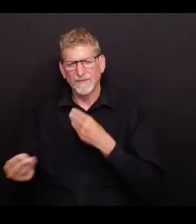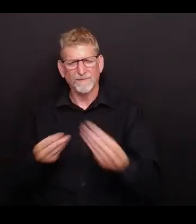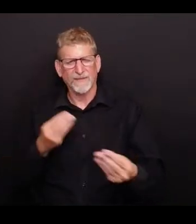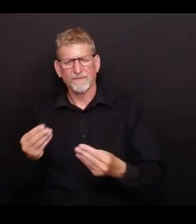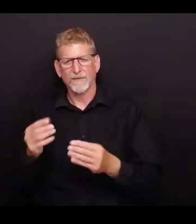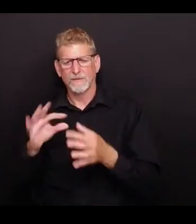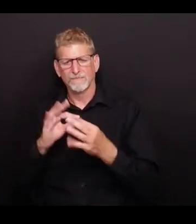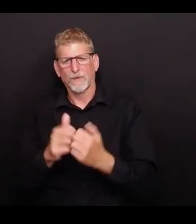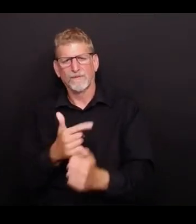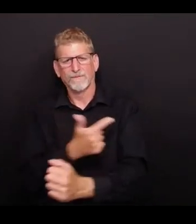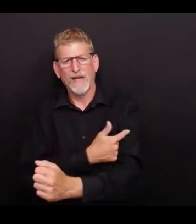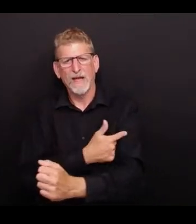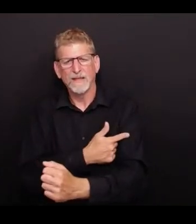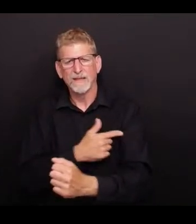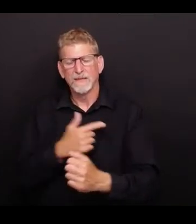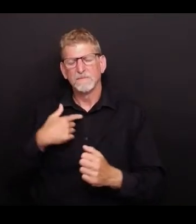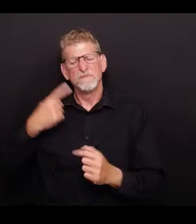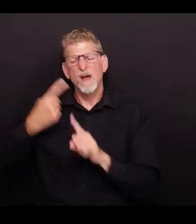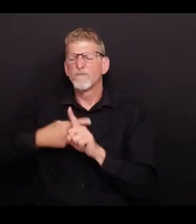message out and get the vaccine out.